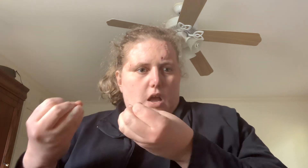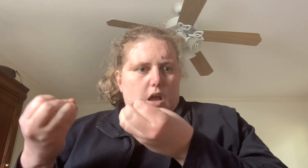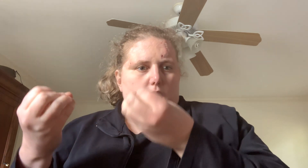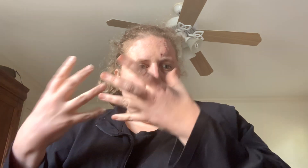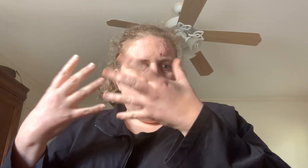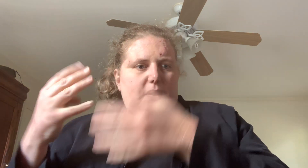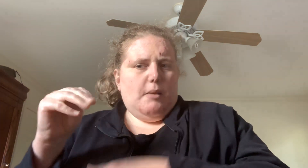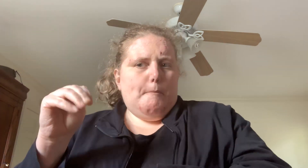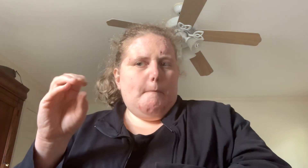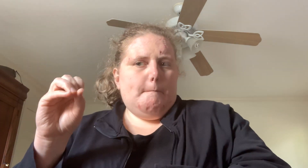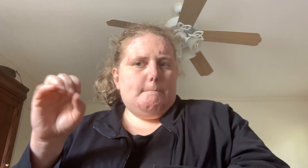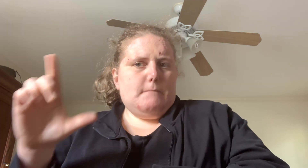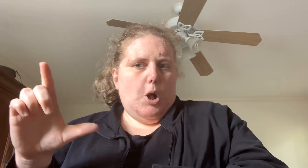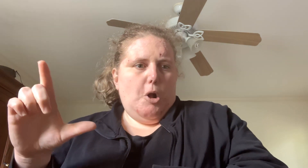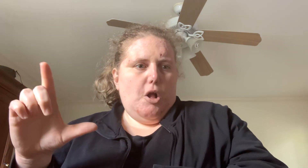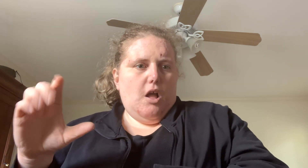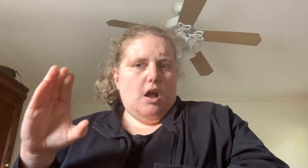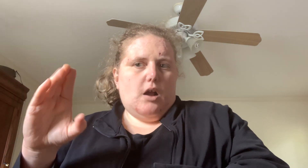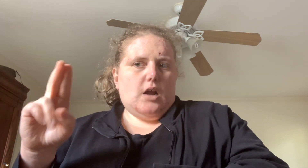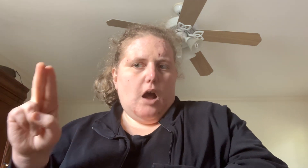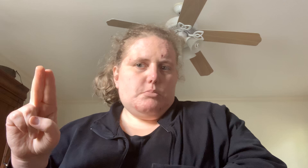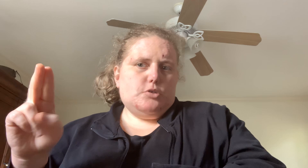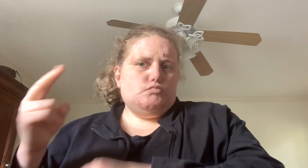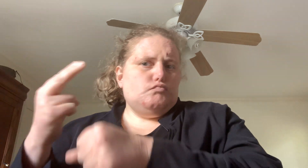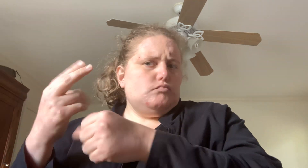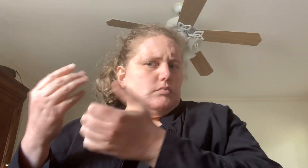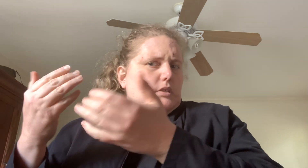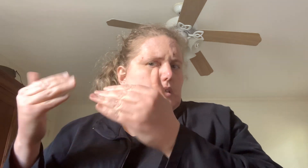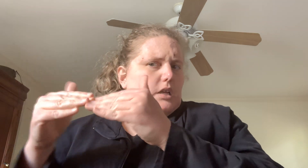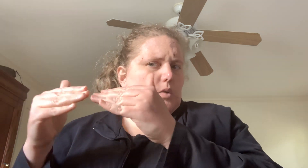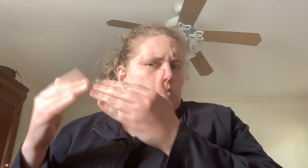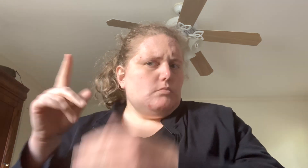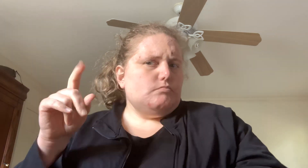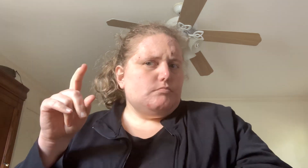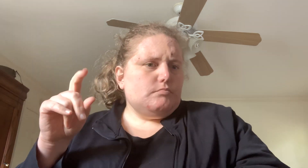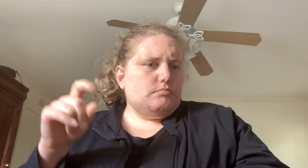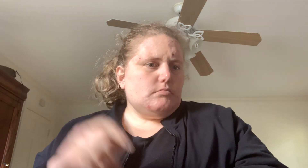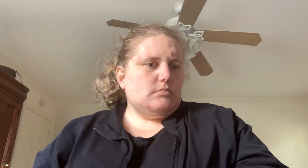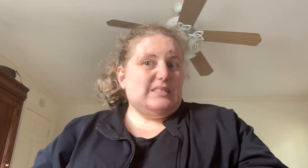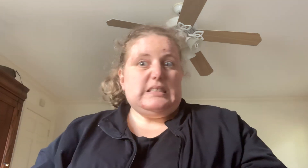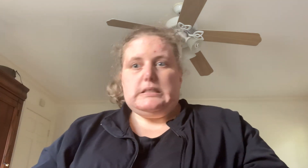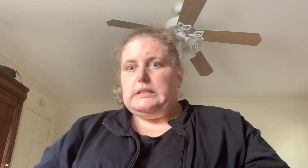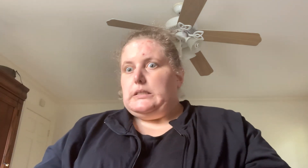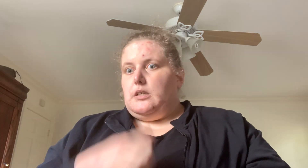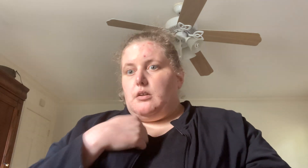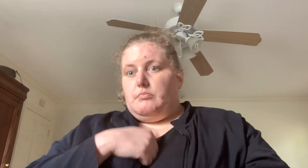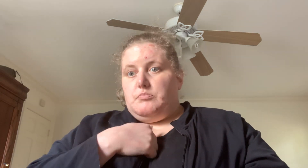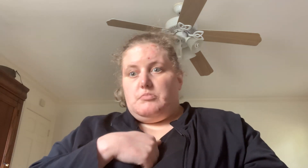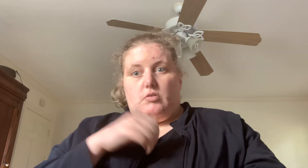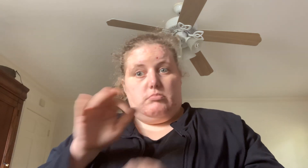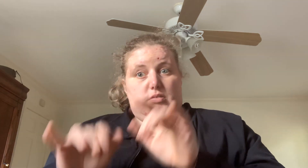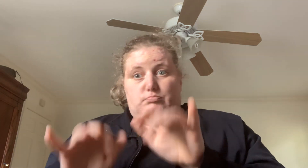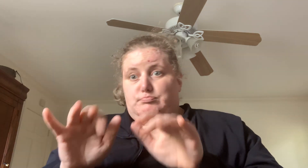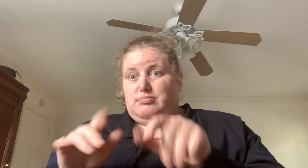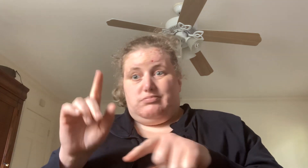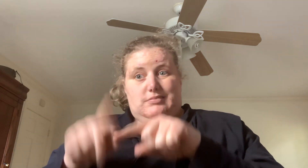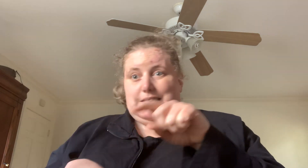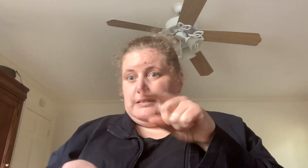moles of copper to oxide? Apparently, I cannot type. Will be produced.